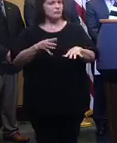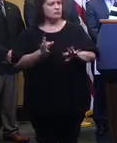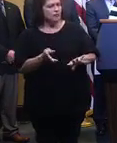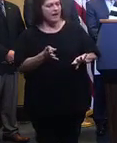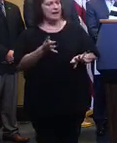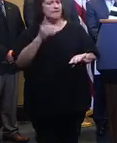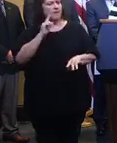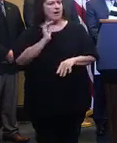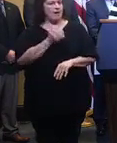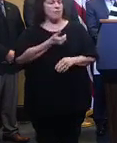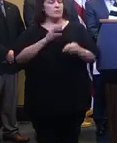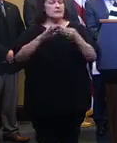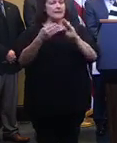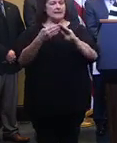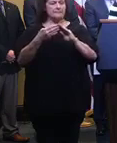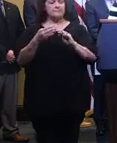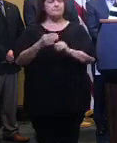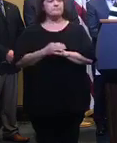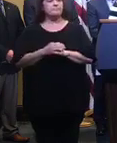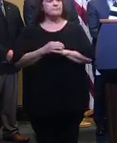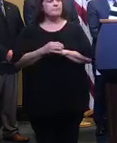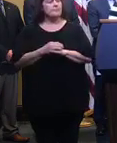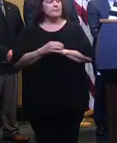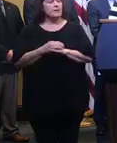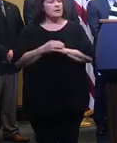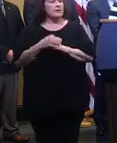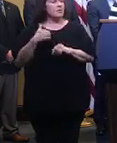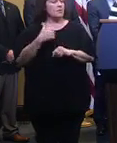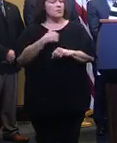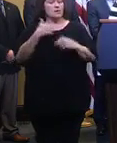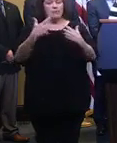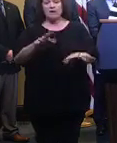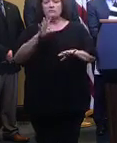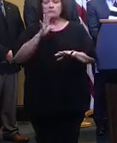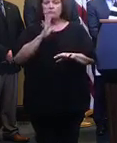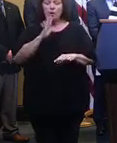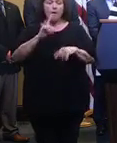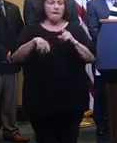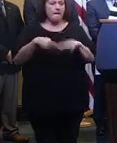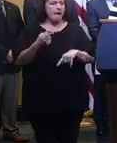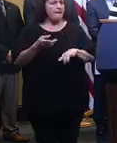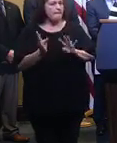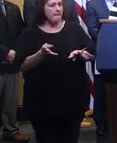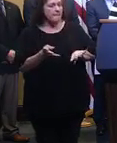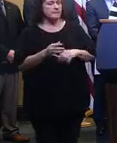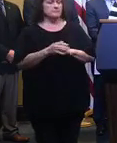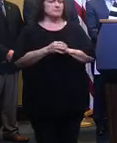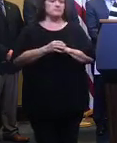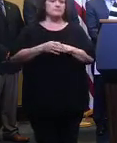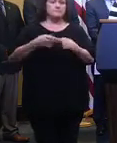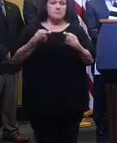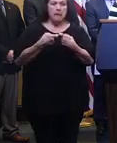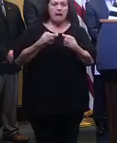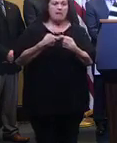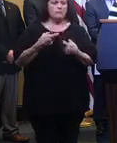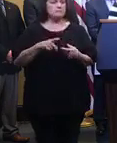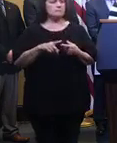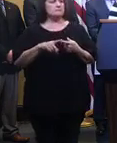the city. We've talked and addressed pumps and power and focusing on the Joint Infrastructure and